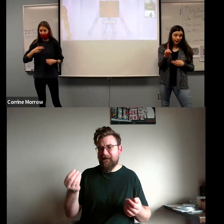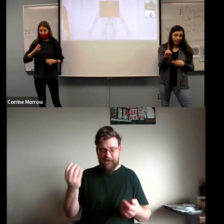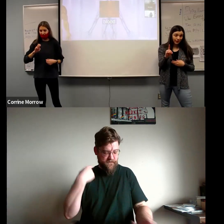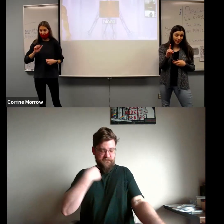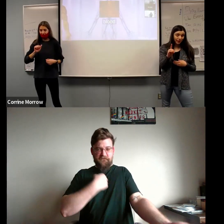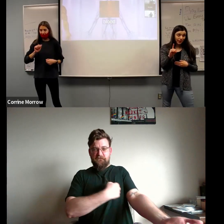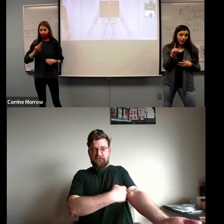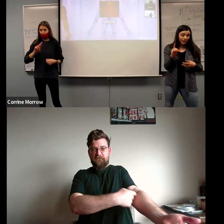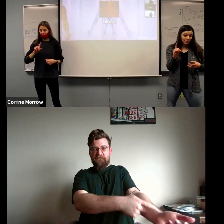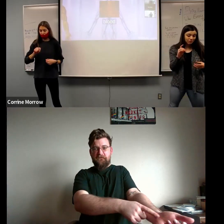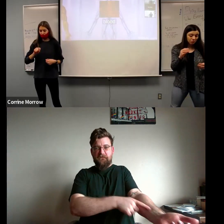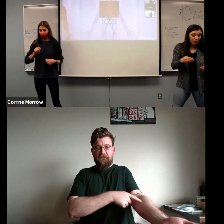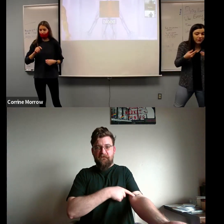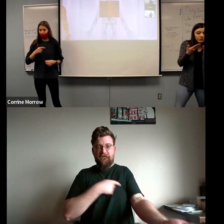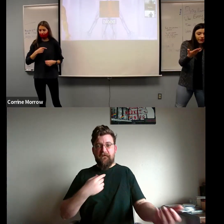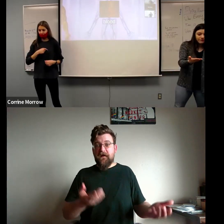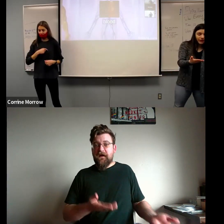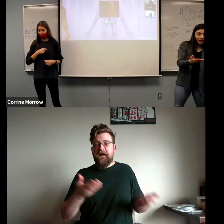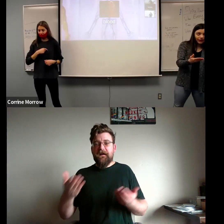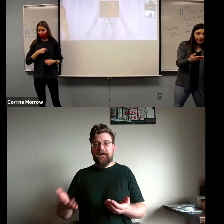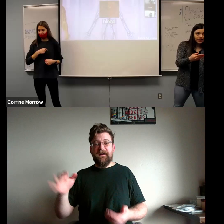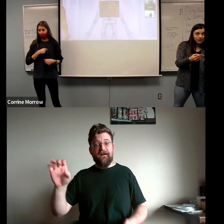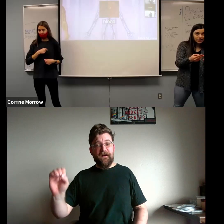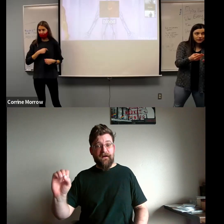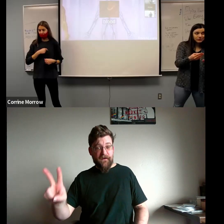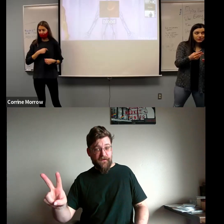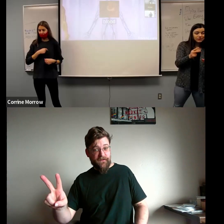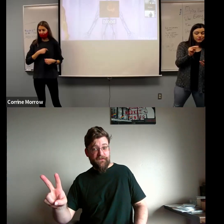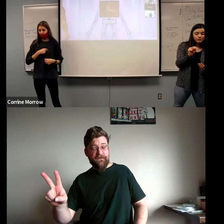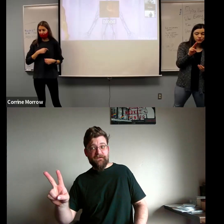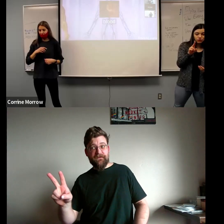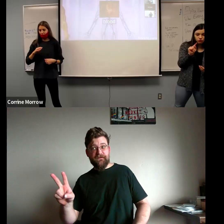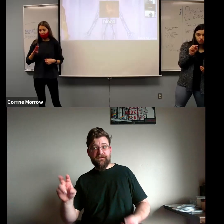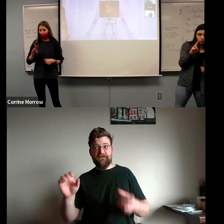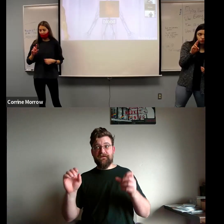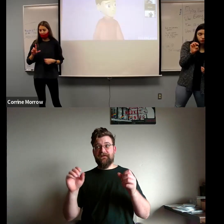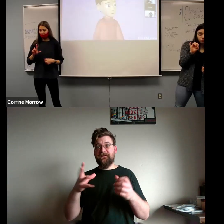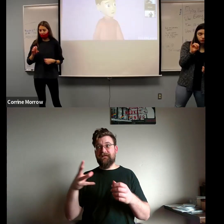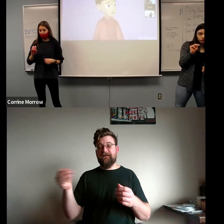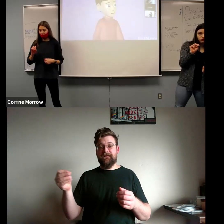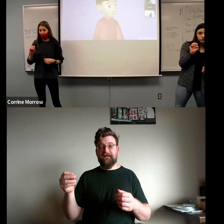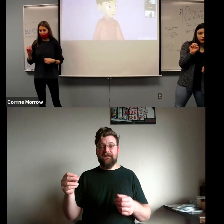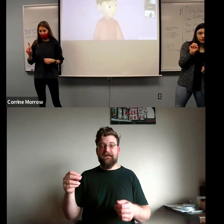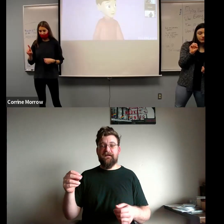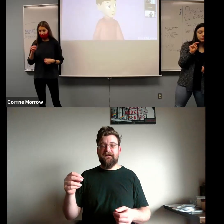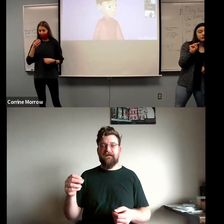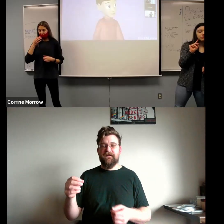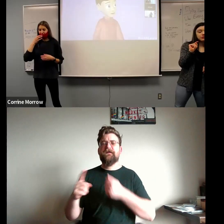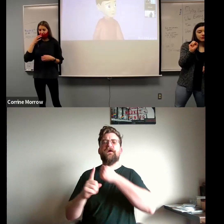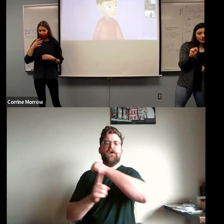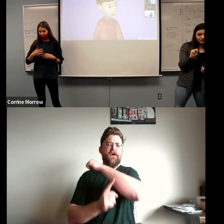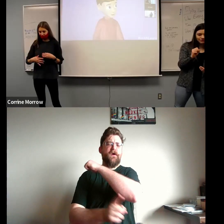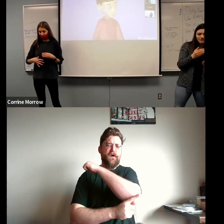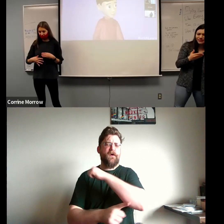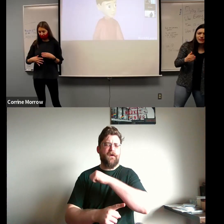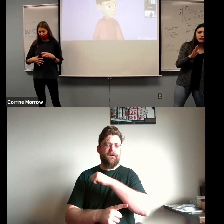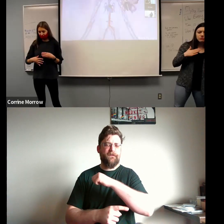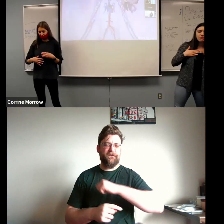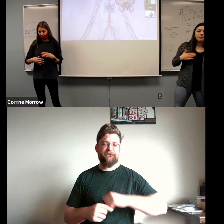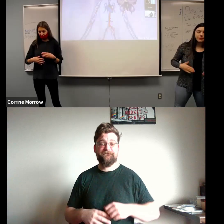your body needs. Blood also gets rid of the waste your cells produce. Wow, blood is pretty important. But